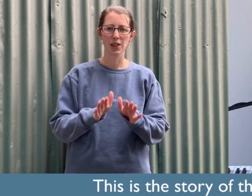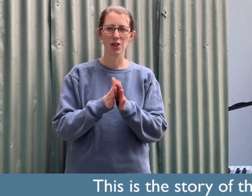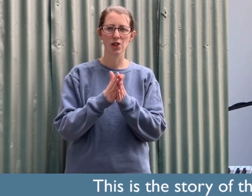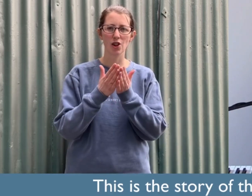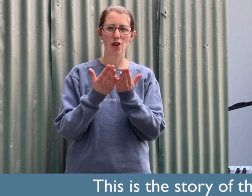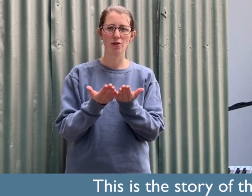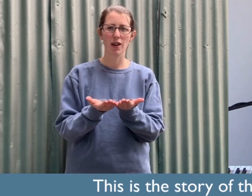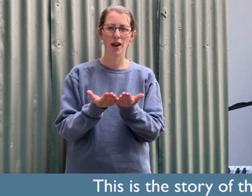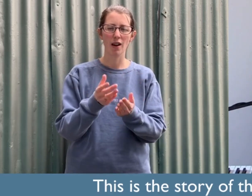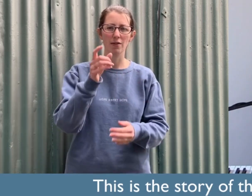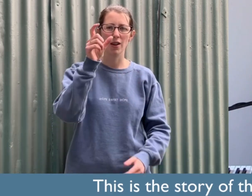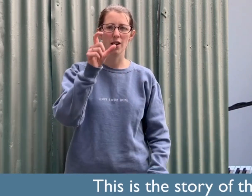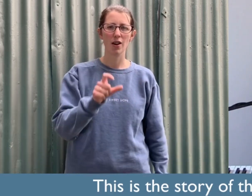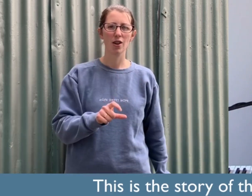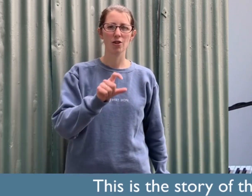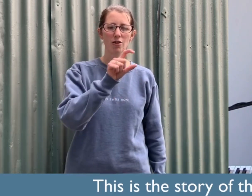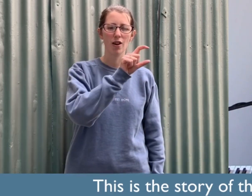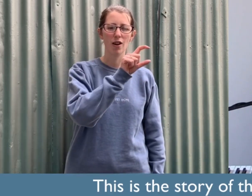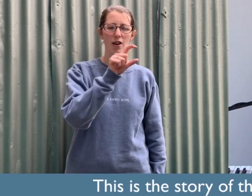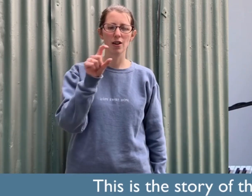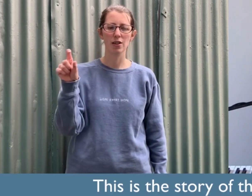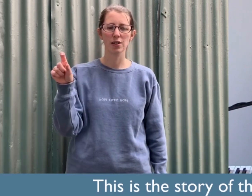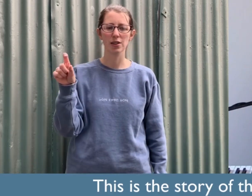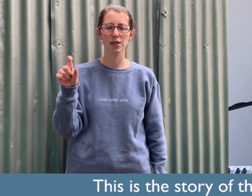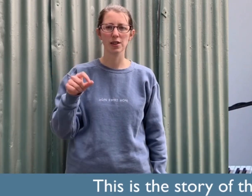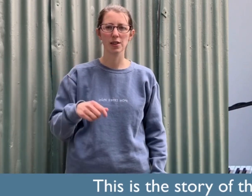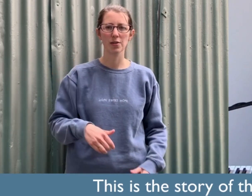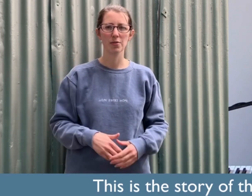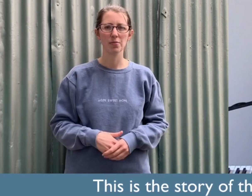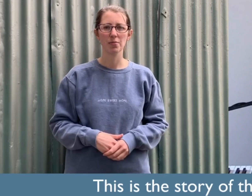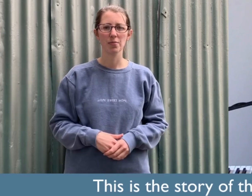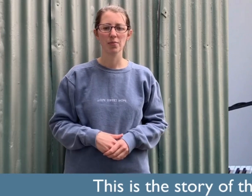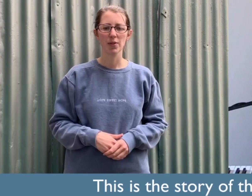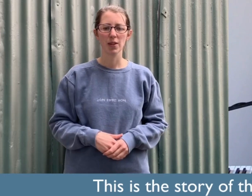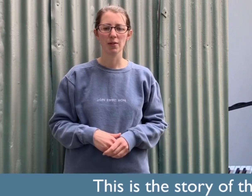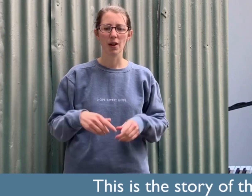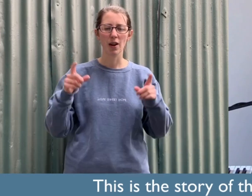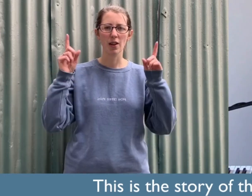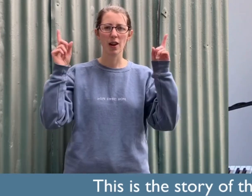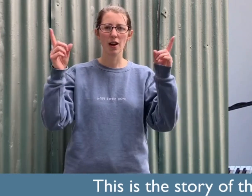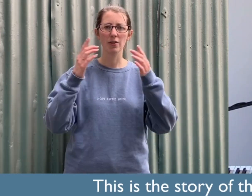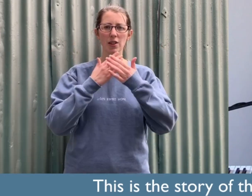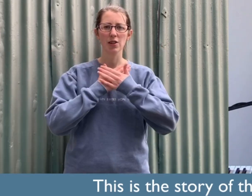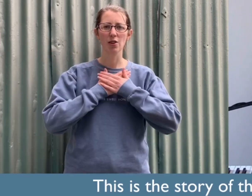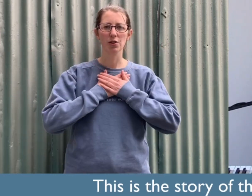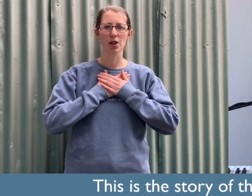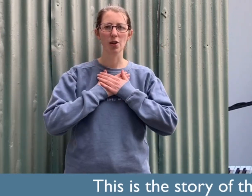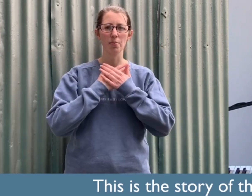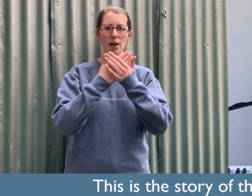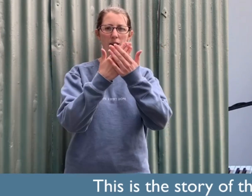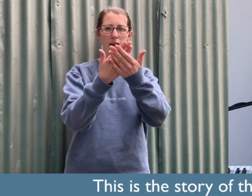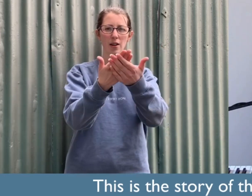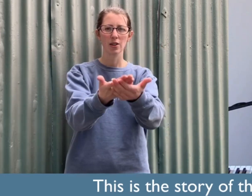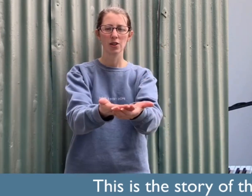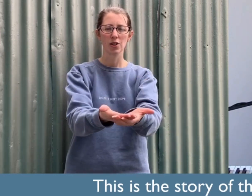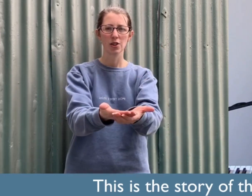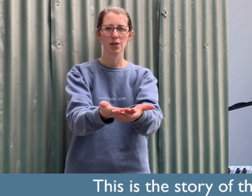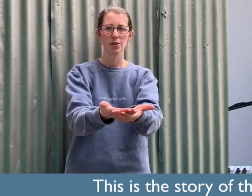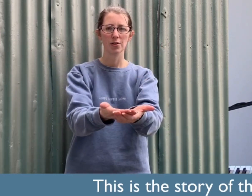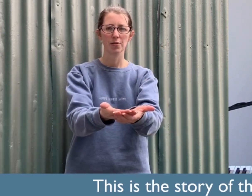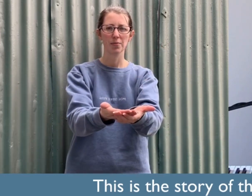This is the story of the cross. The Father loved us oh so